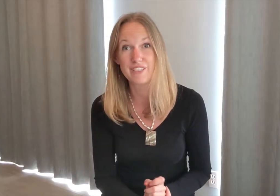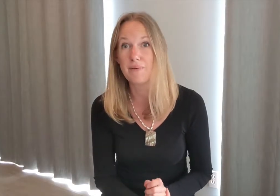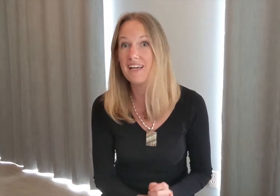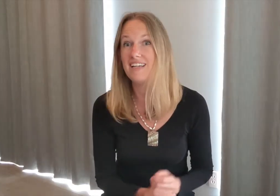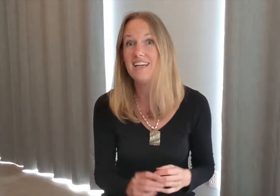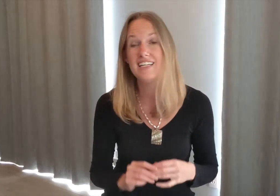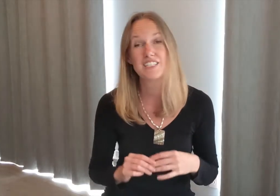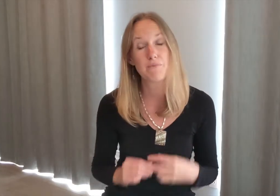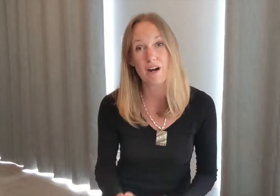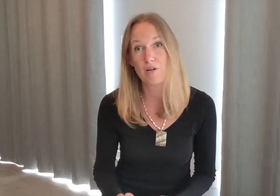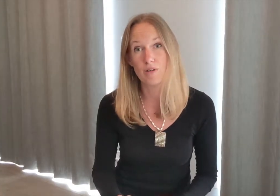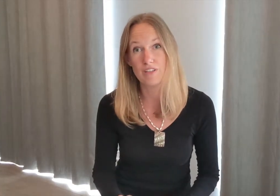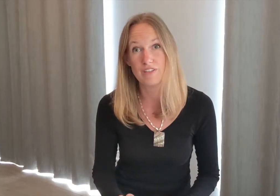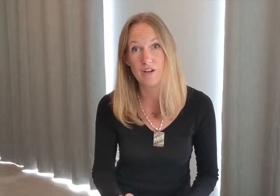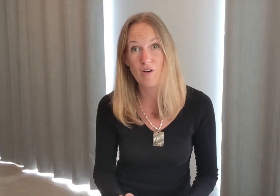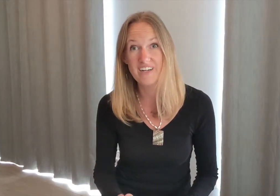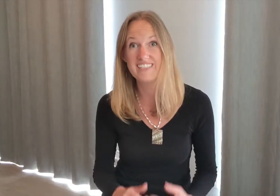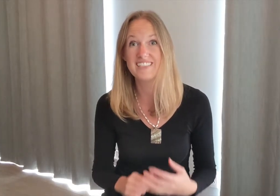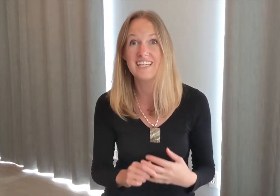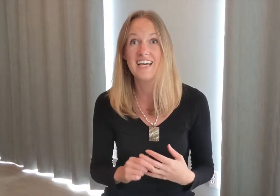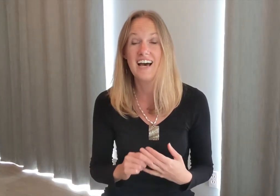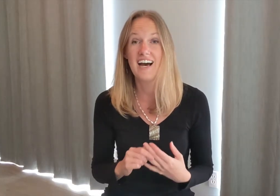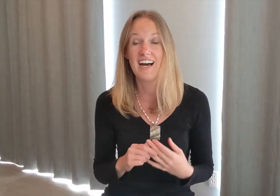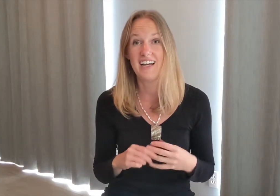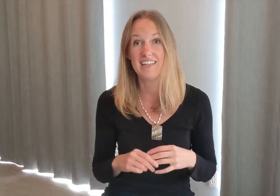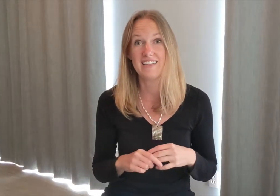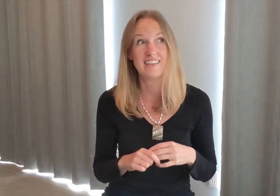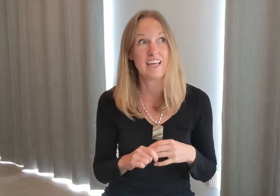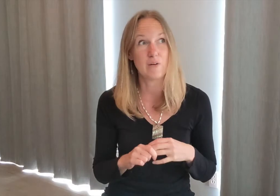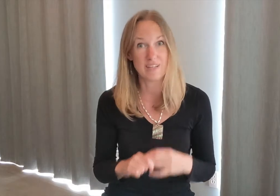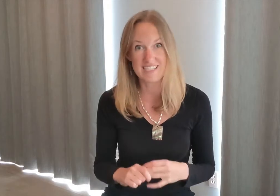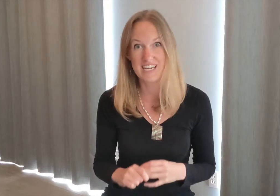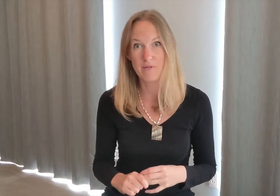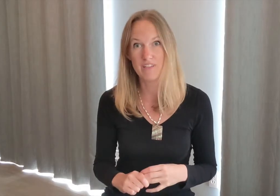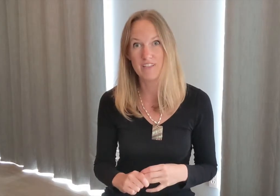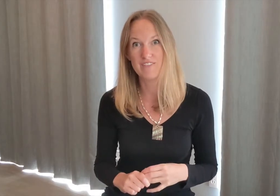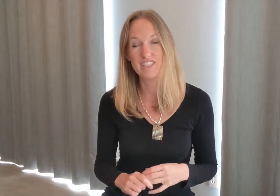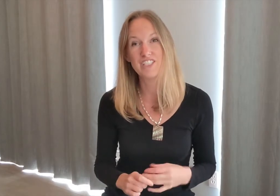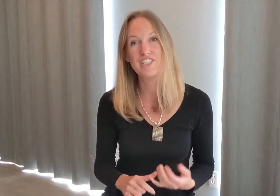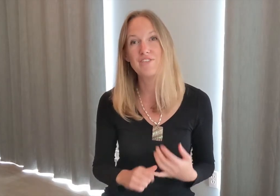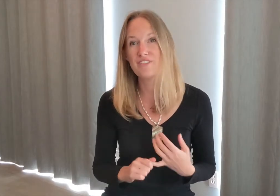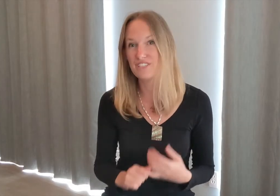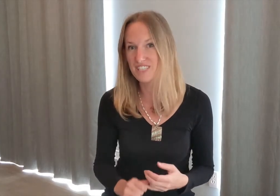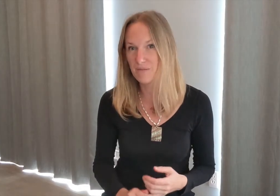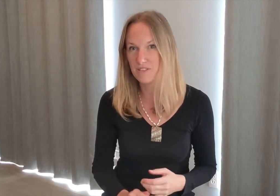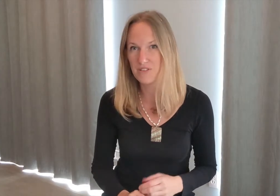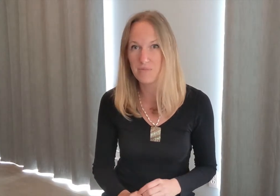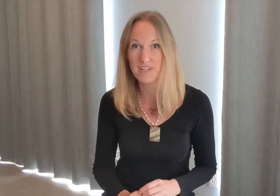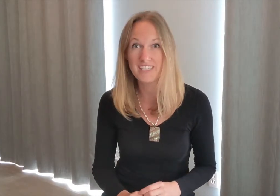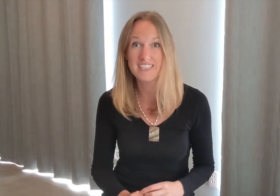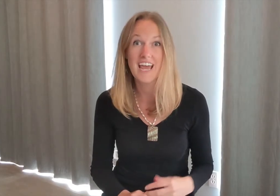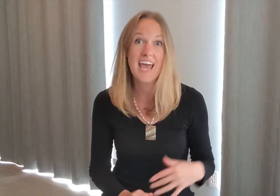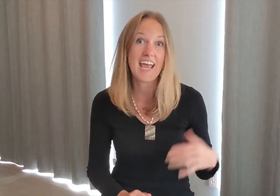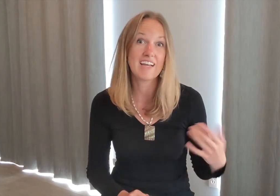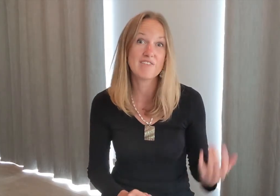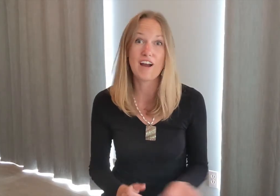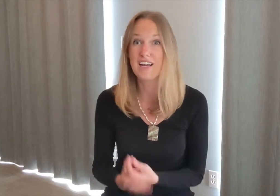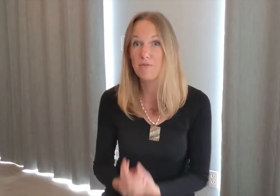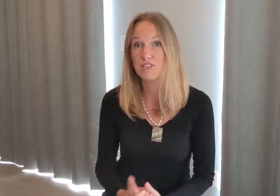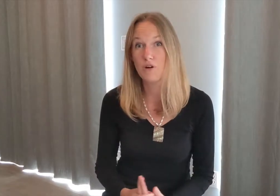1, tomorrow we'll learn the chorus, then on Wednesday we'll learn verse 2, Thursday we'll do the bridge, and Friday we'll do a